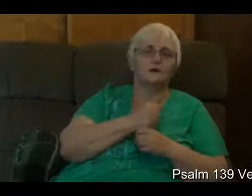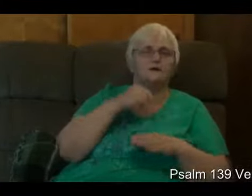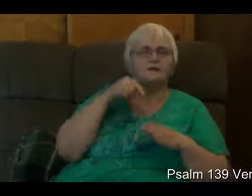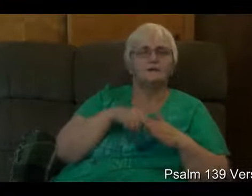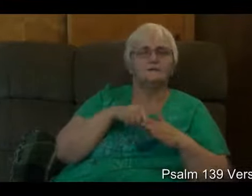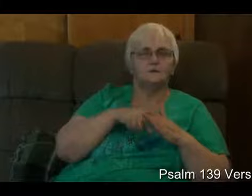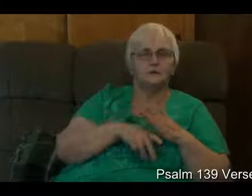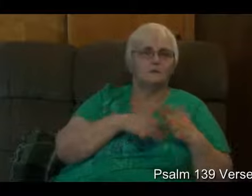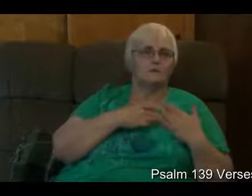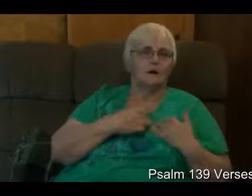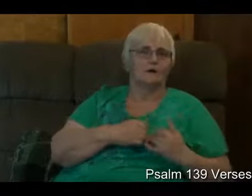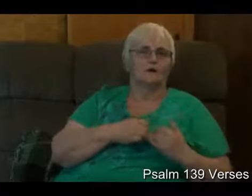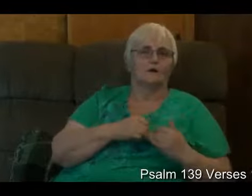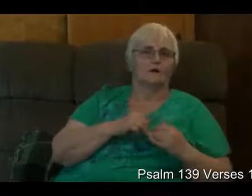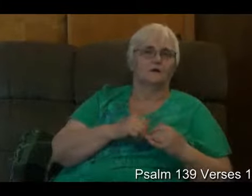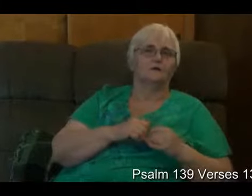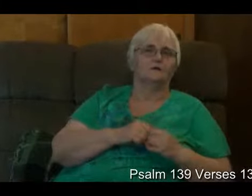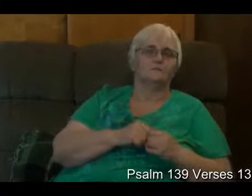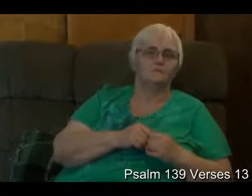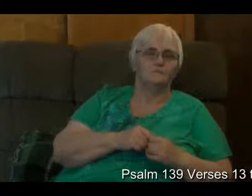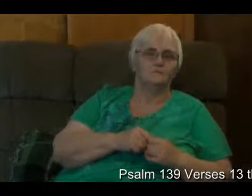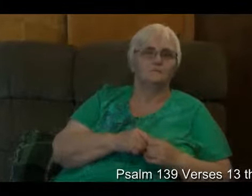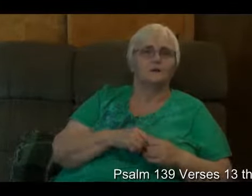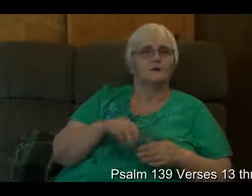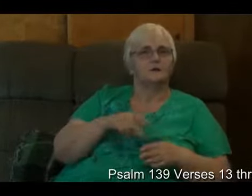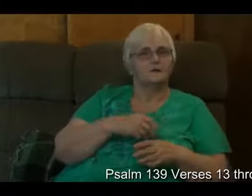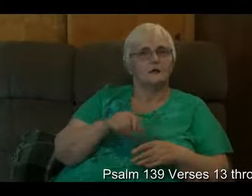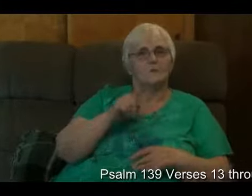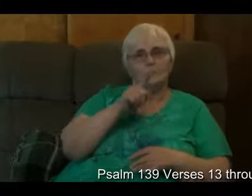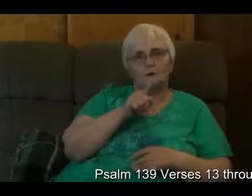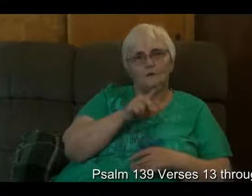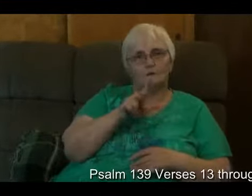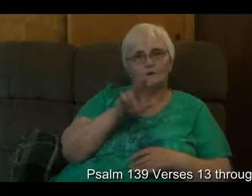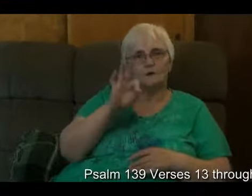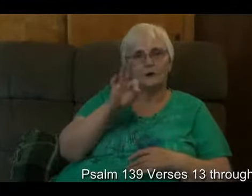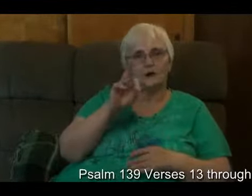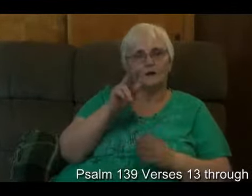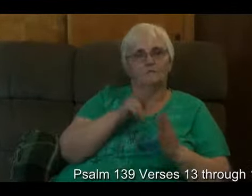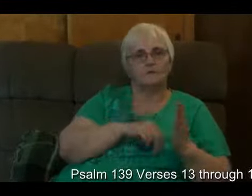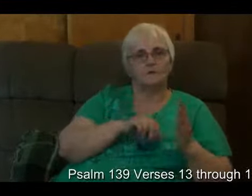inside. Hallelujah. Psalm 139, 13 through 18.